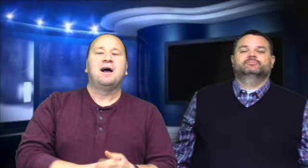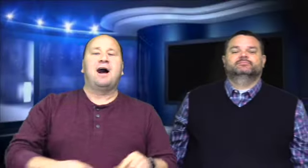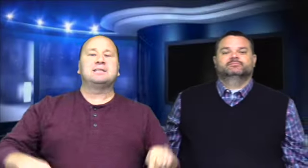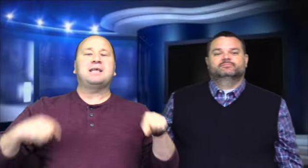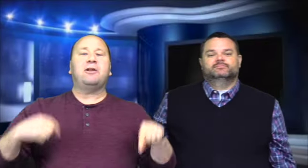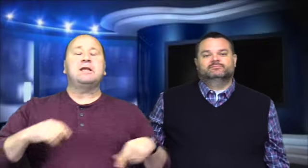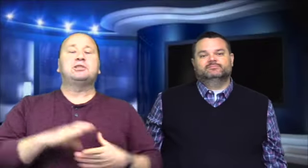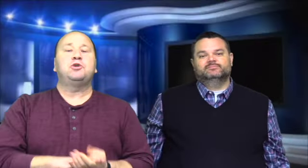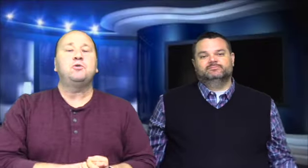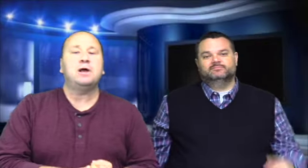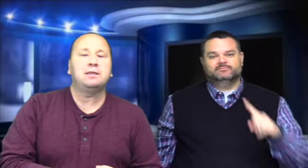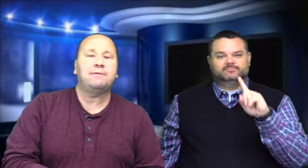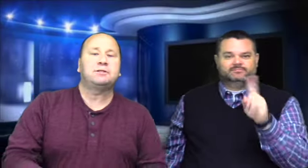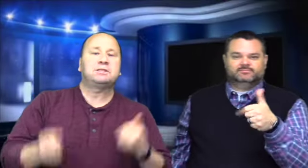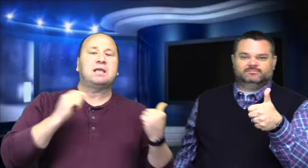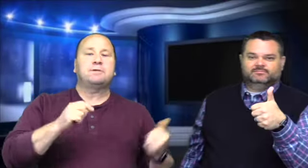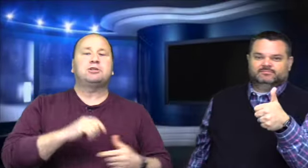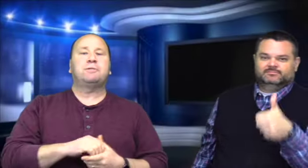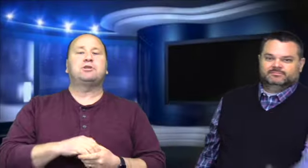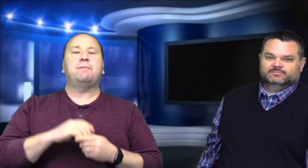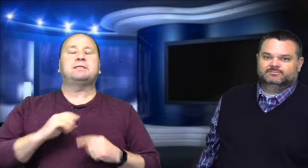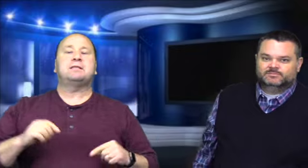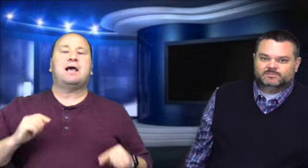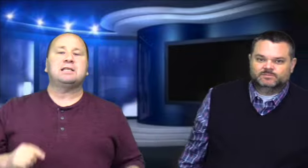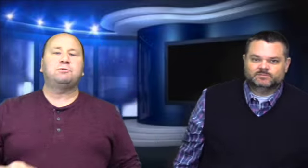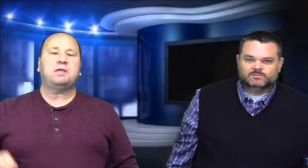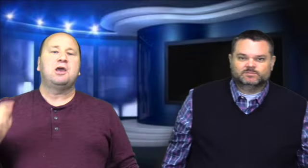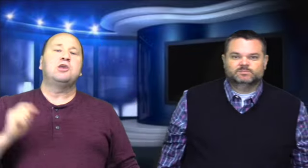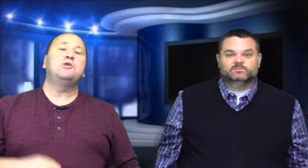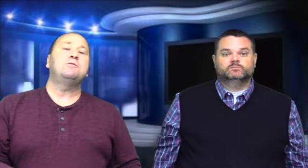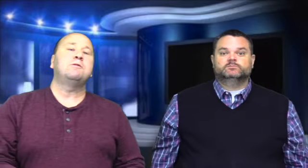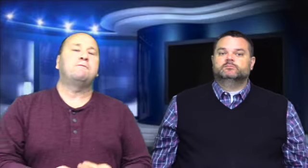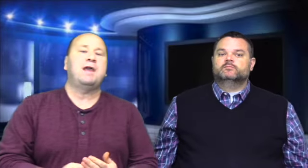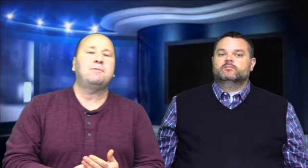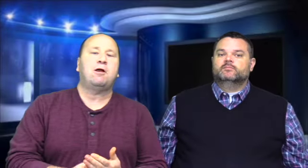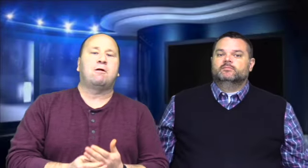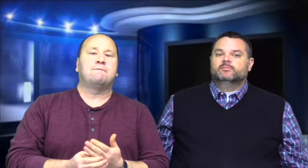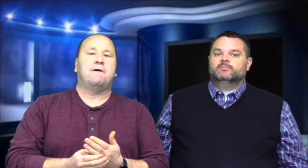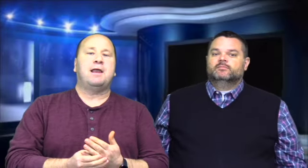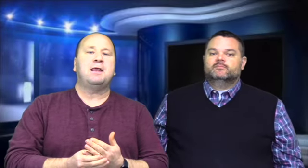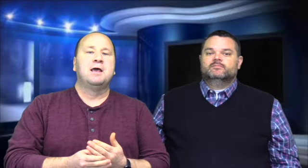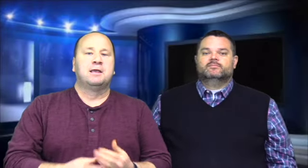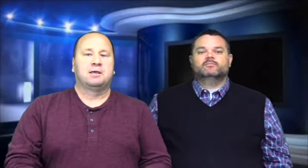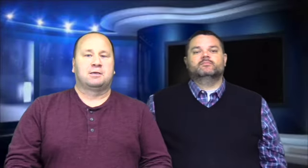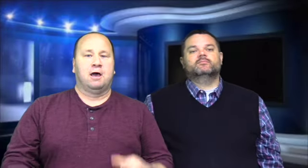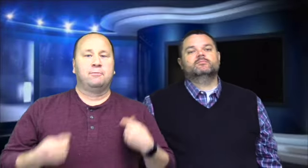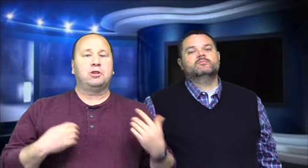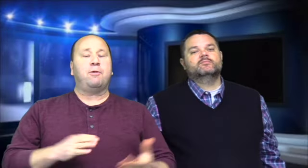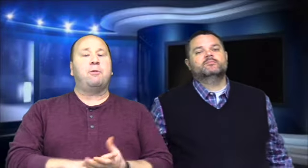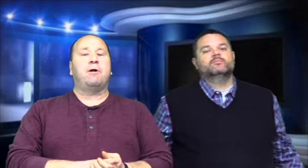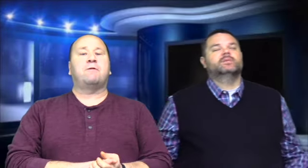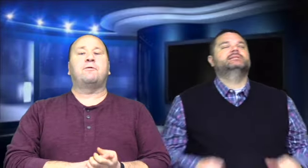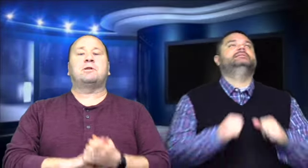on Saturday, June 11th, just like Mr. Mitchell mentioned last week, you and your family are invited to come to the ballpark for a